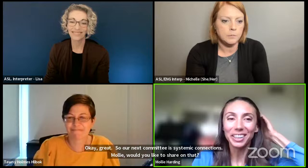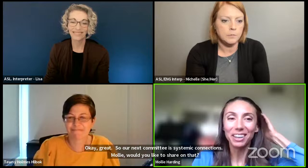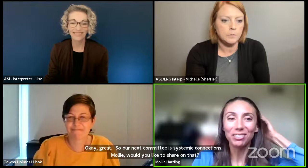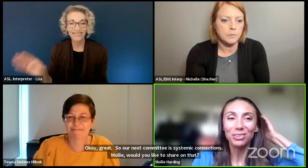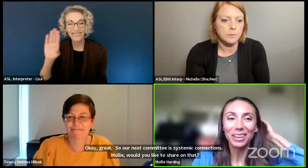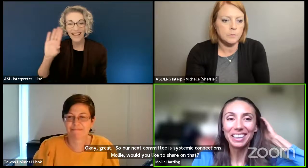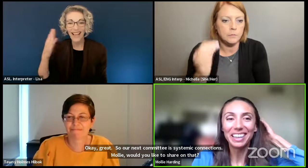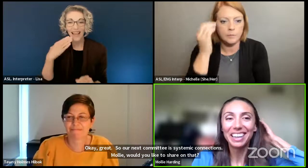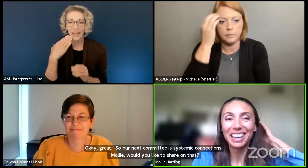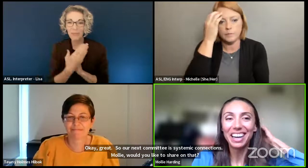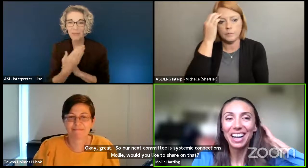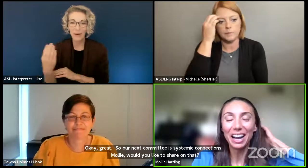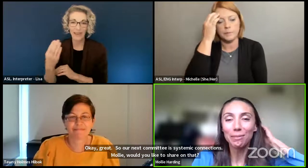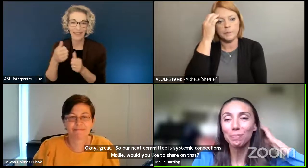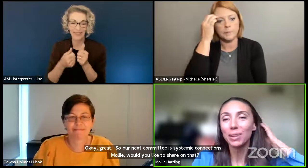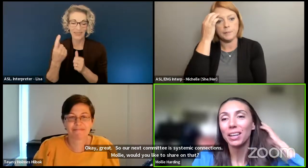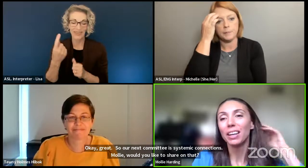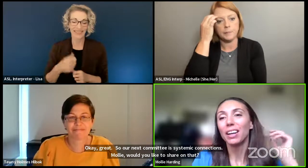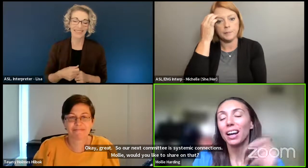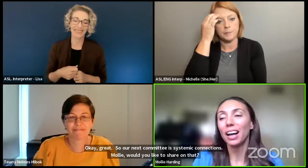Hi, good morning, everyone.